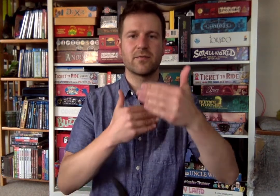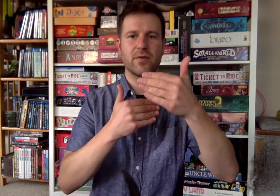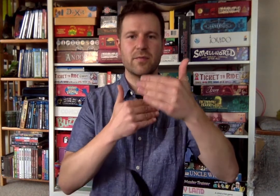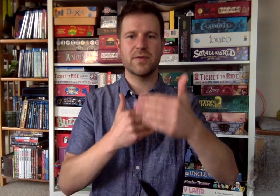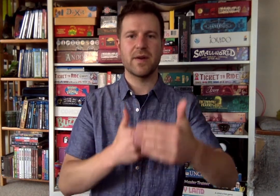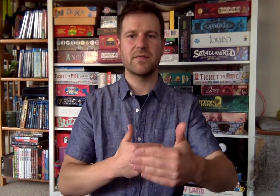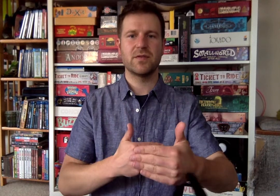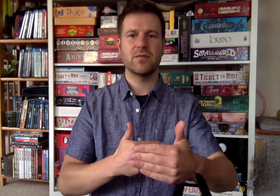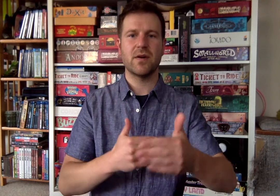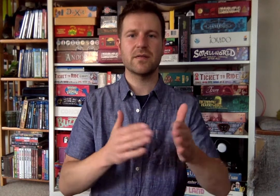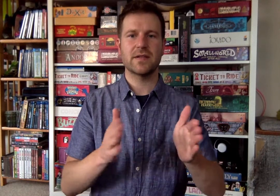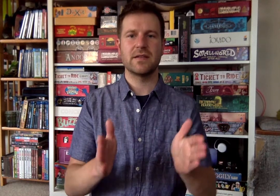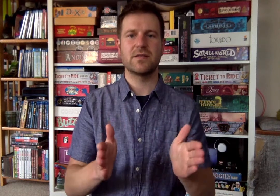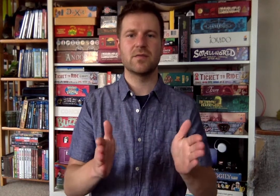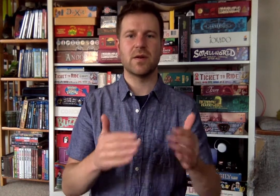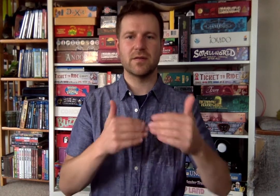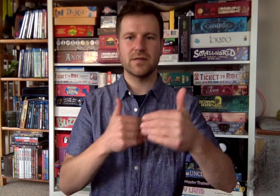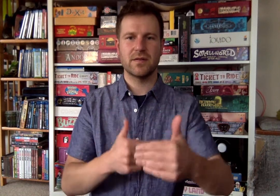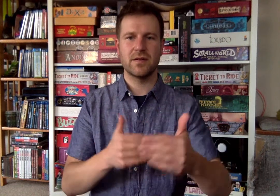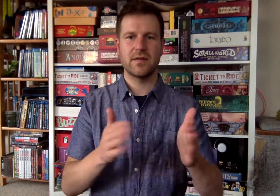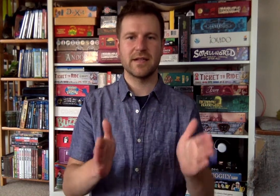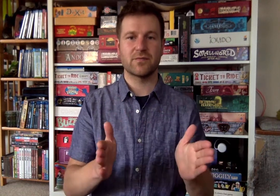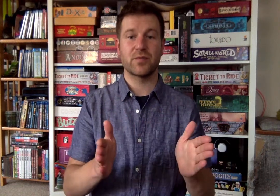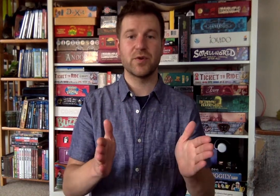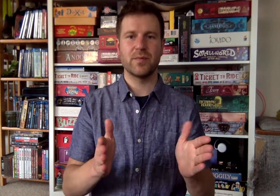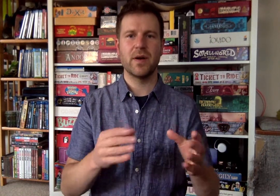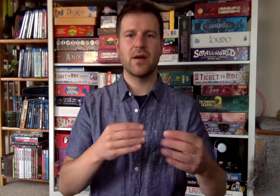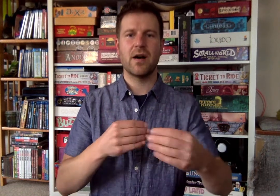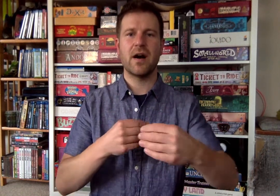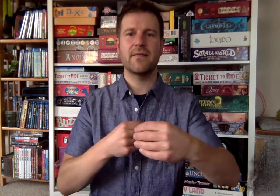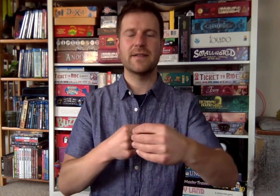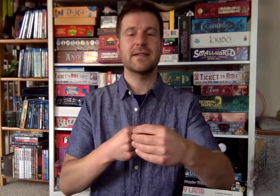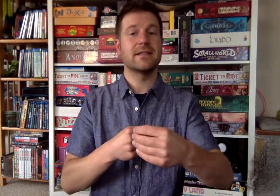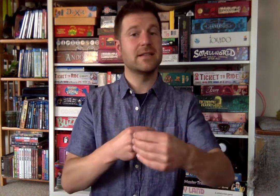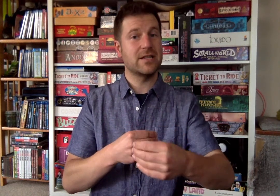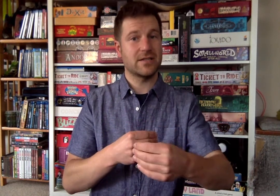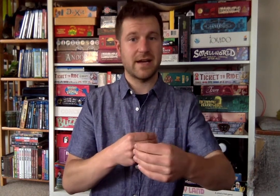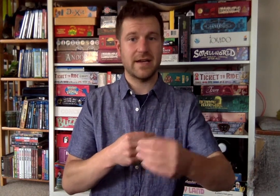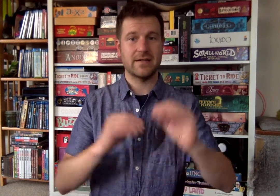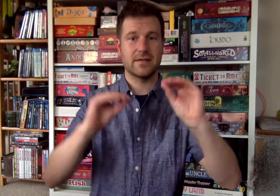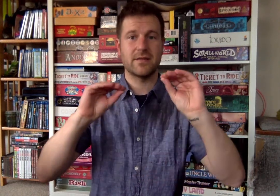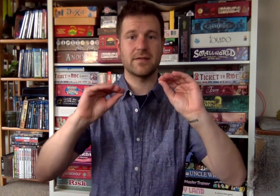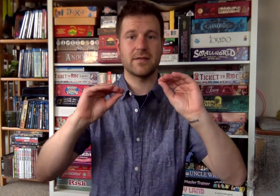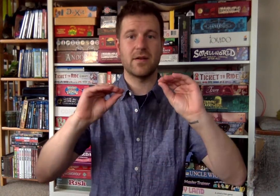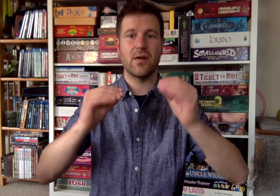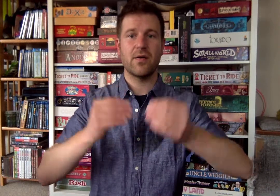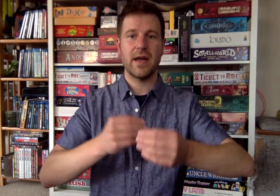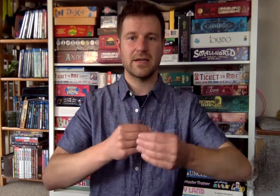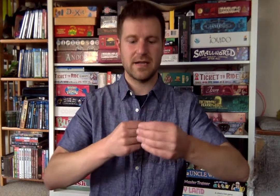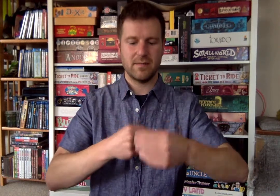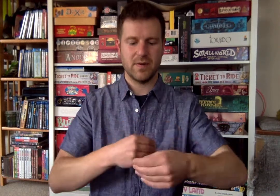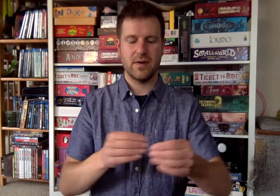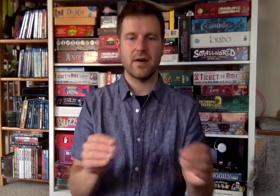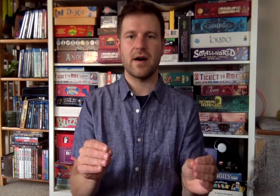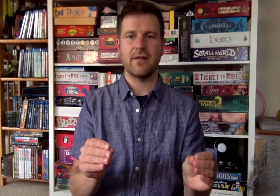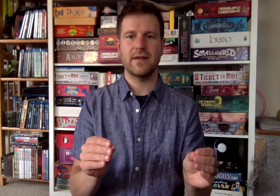room. So we have 2 walls and then 2 walls. That's room. Office, it's initialized. So it's an O hand shape.